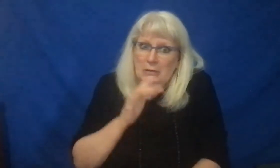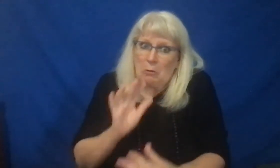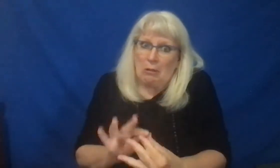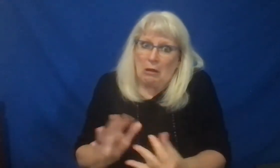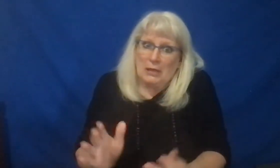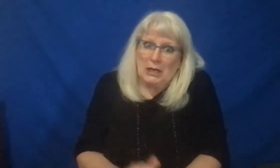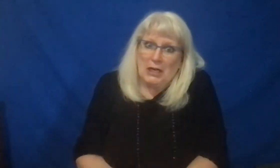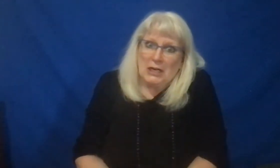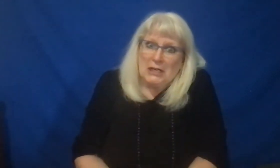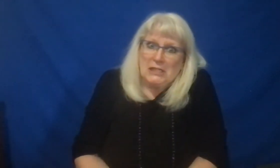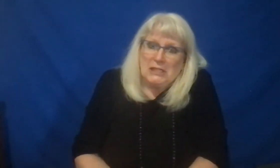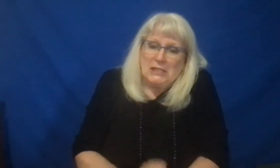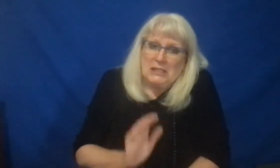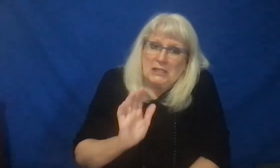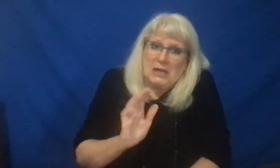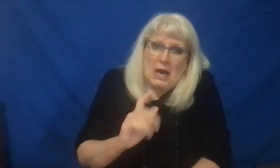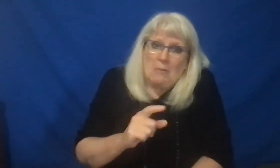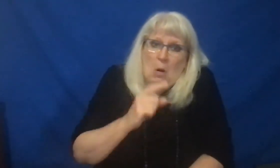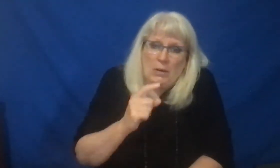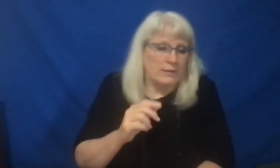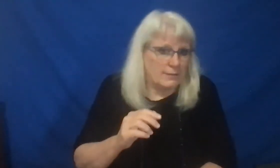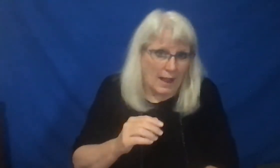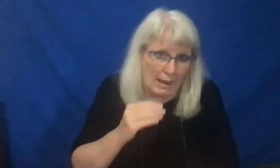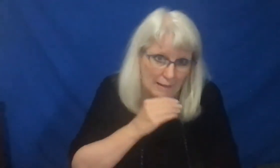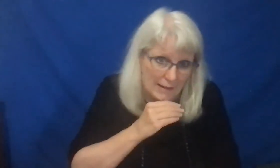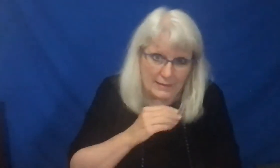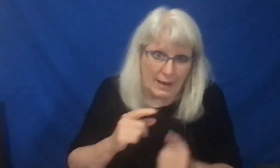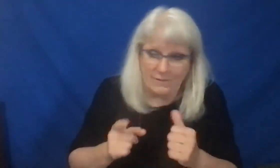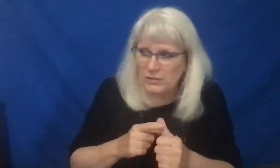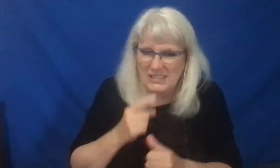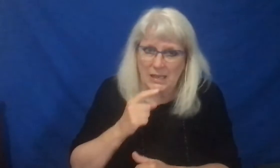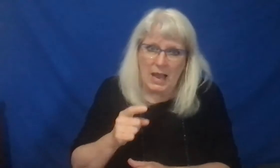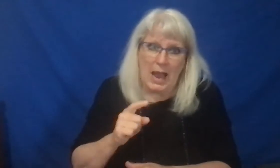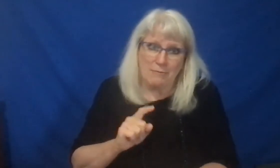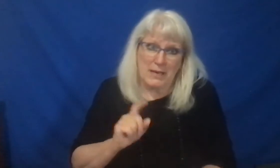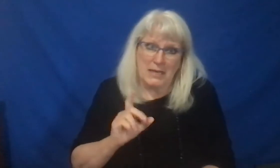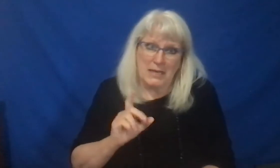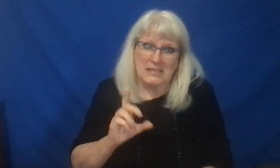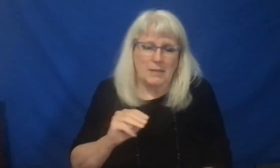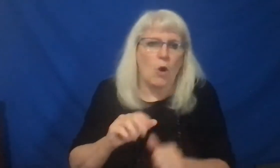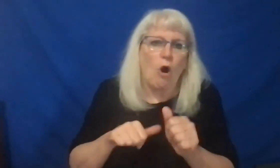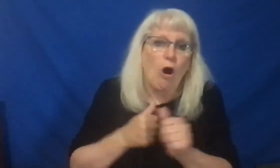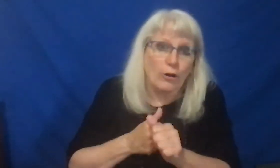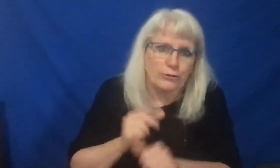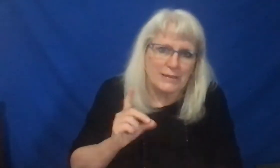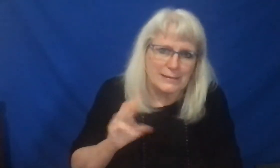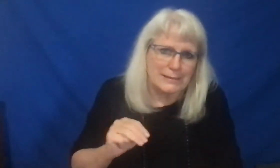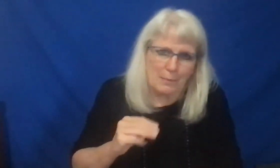I've actually only ever been, I lied at first. I said, I've been a DCM. I was an alternate DCM. I couldn't even be